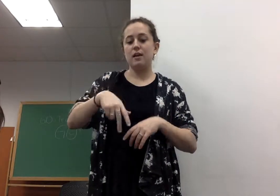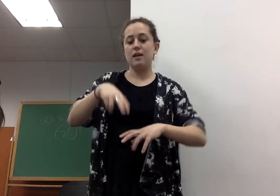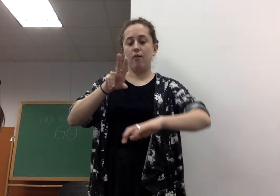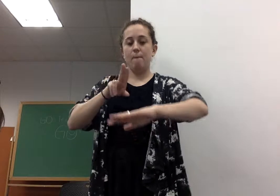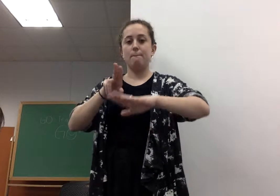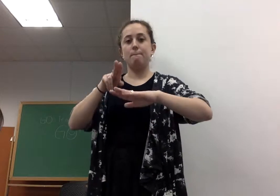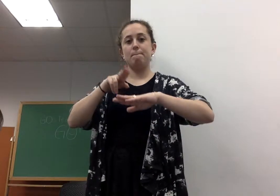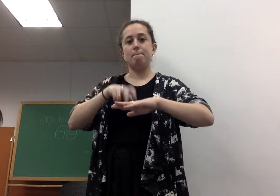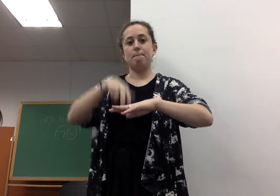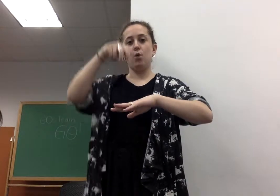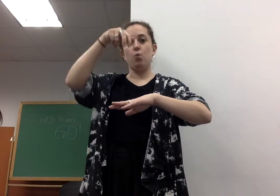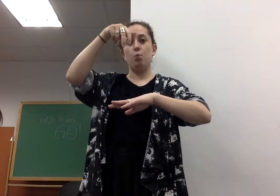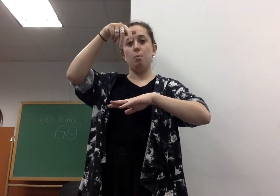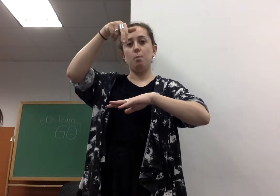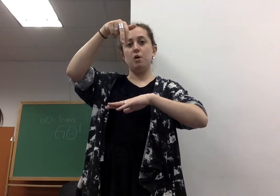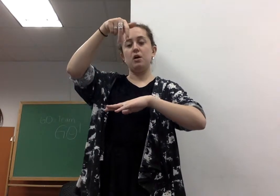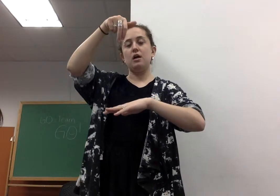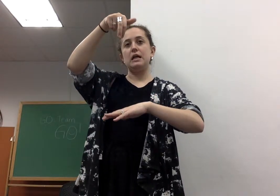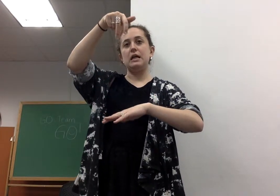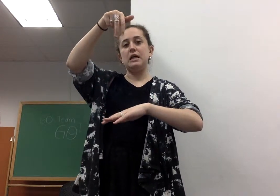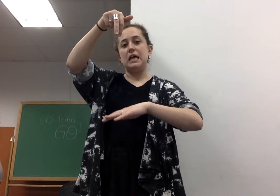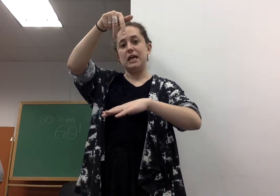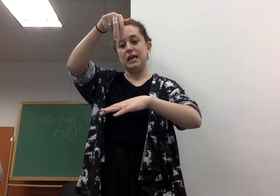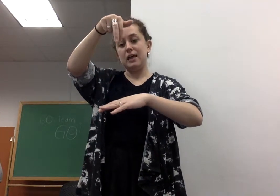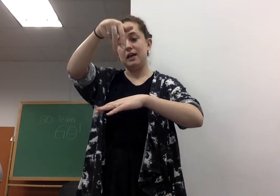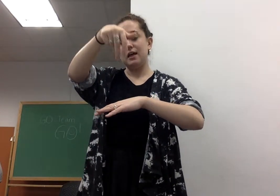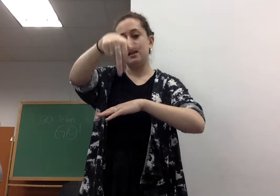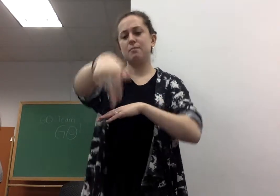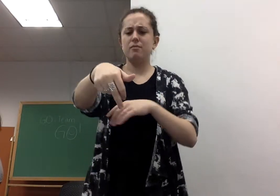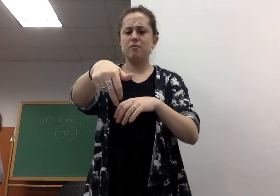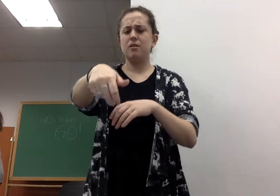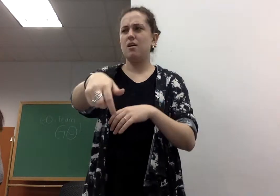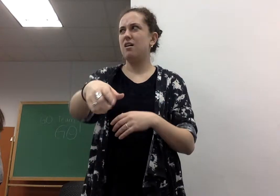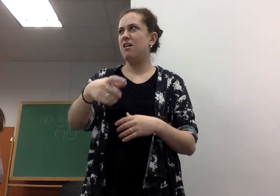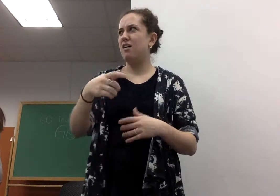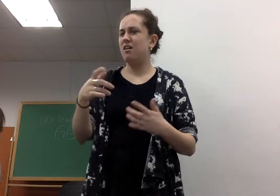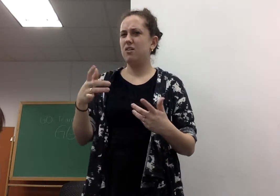He's up in the air. He's driving forward. He lands. All of a sudden, he realizes, on the takeoff, I hurt my leg.